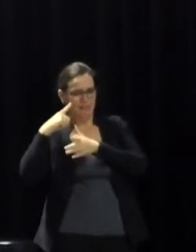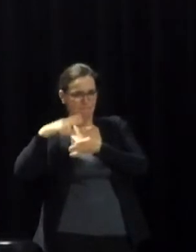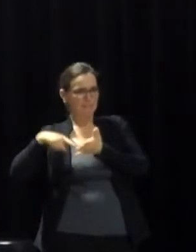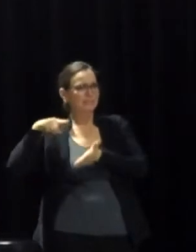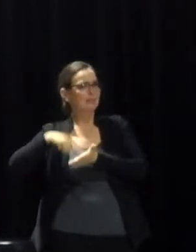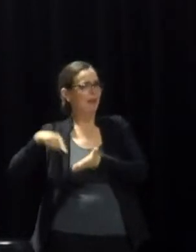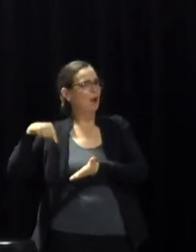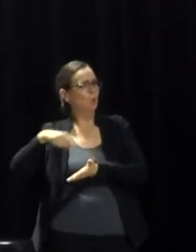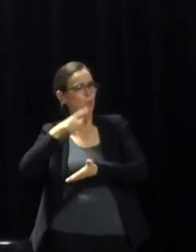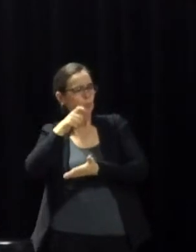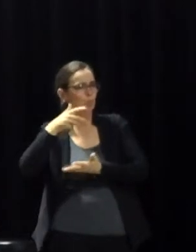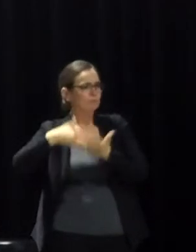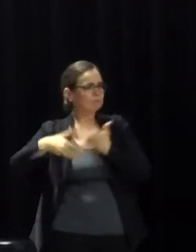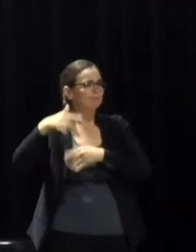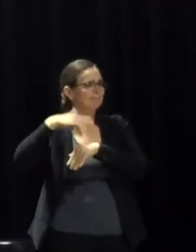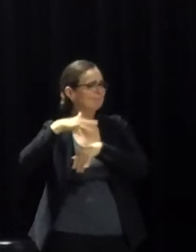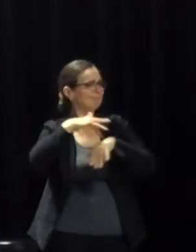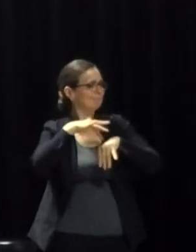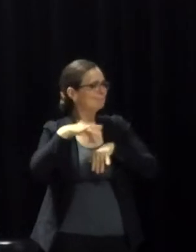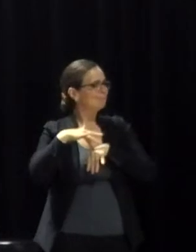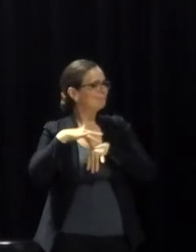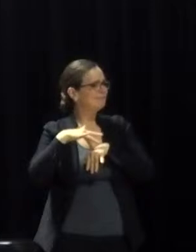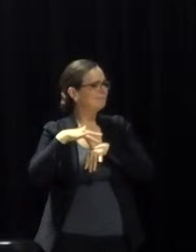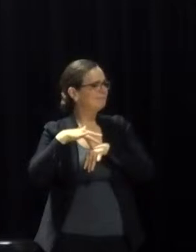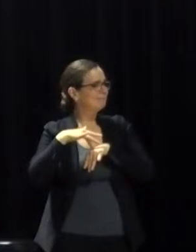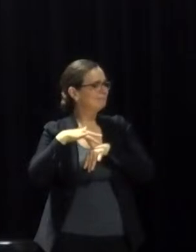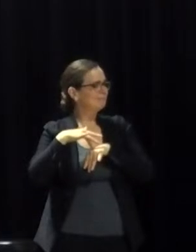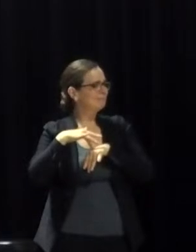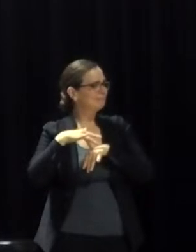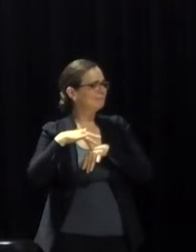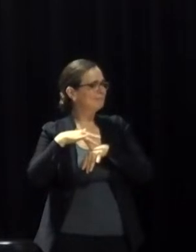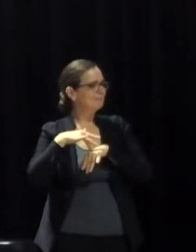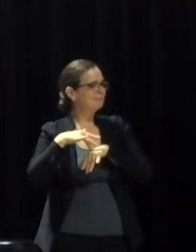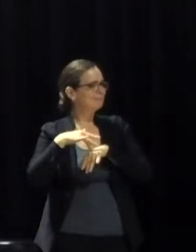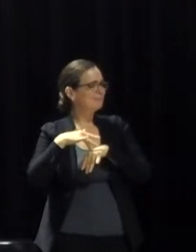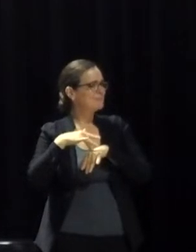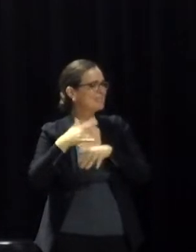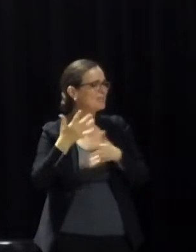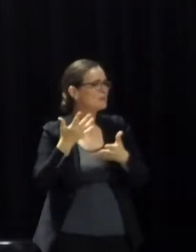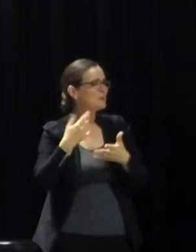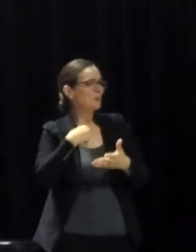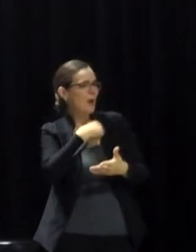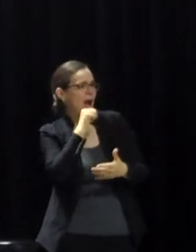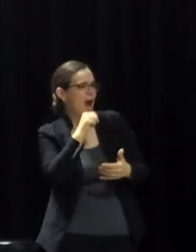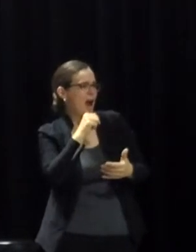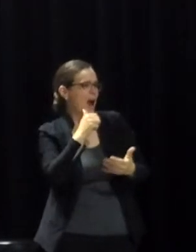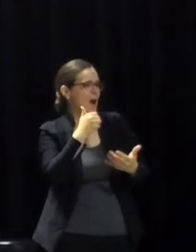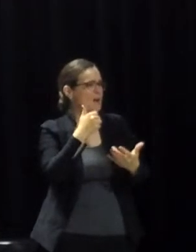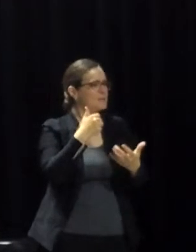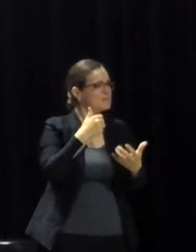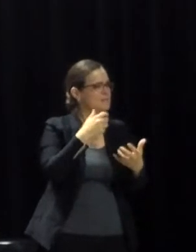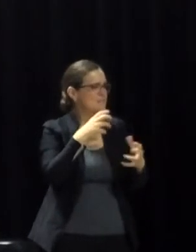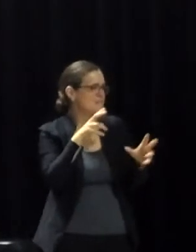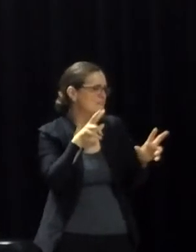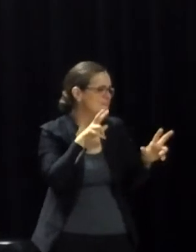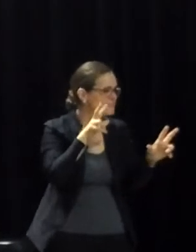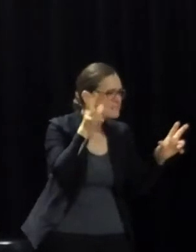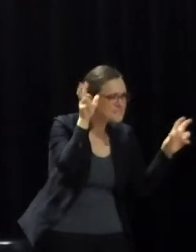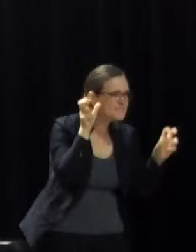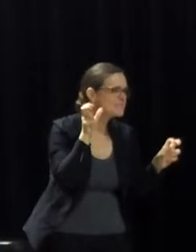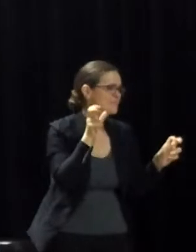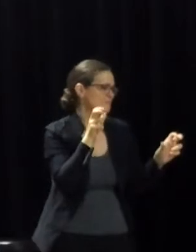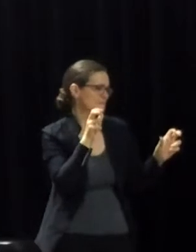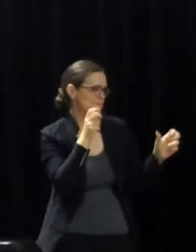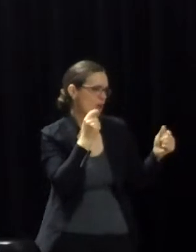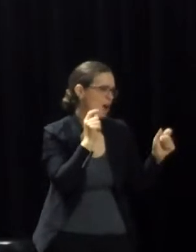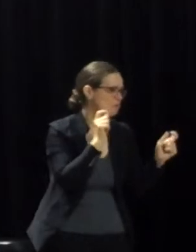mind. I do believe that people are good people. When they are even going for symptoms, with the symptoms, either they